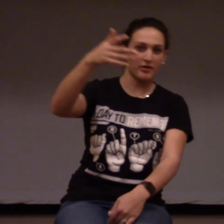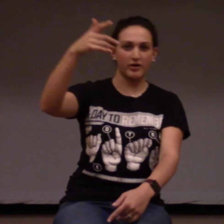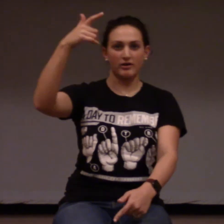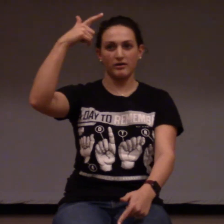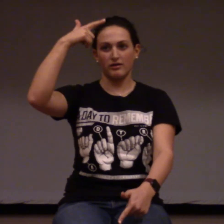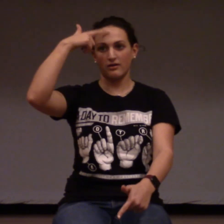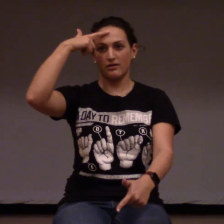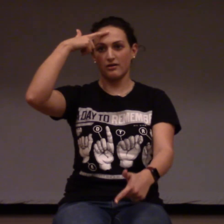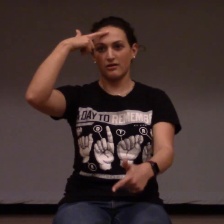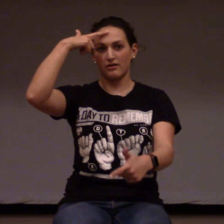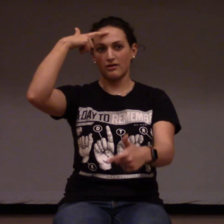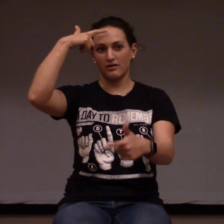Brother.